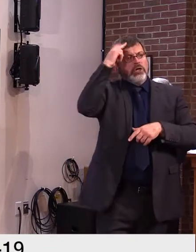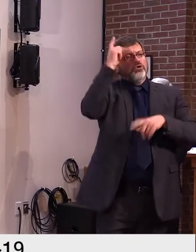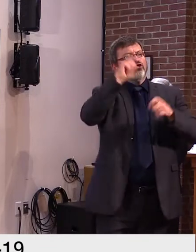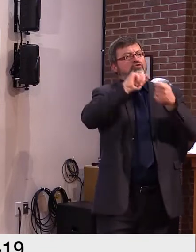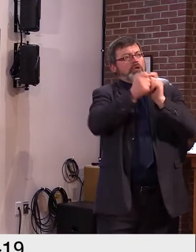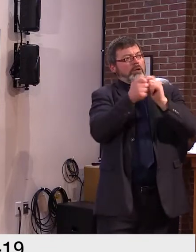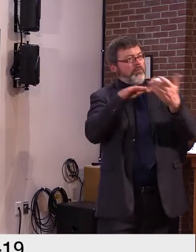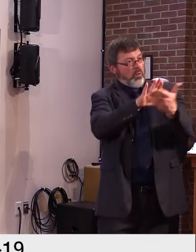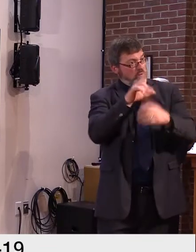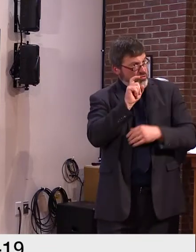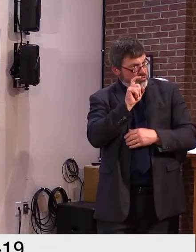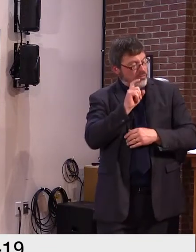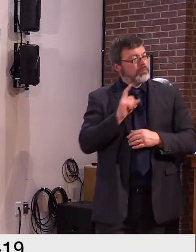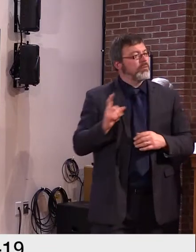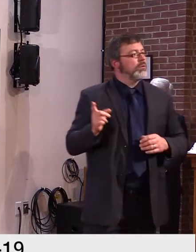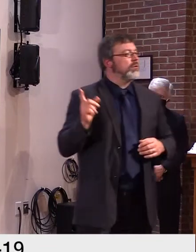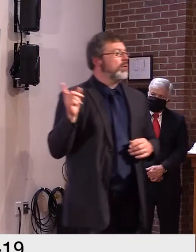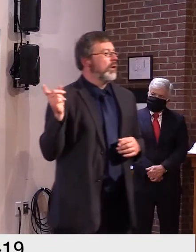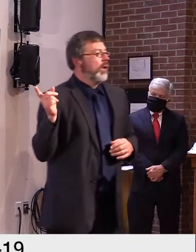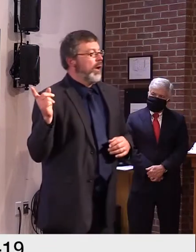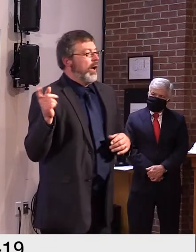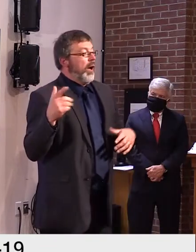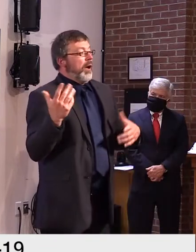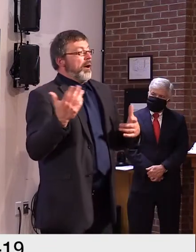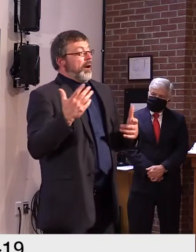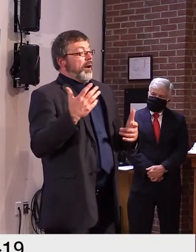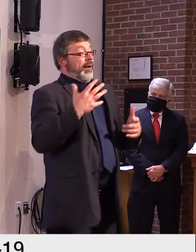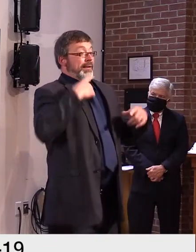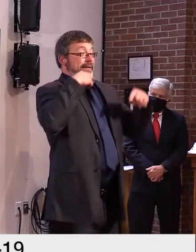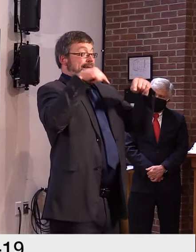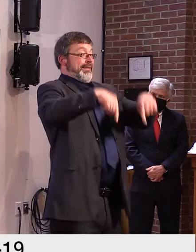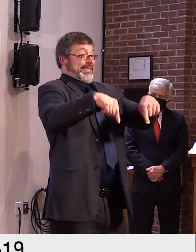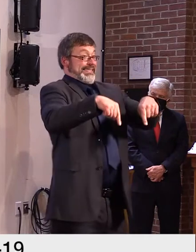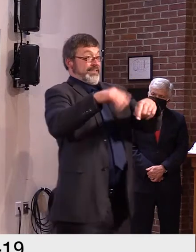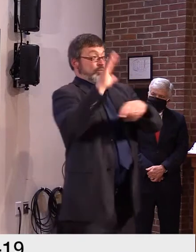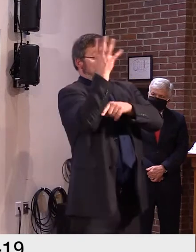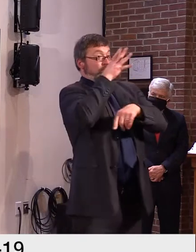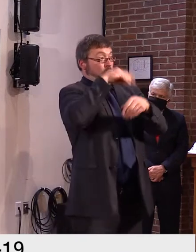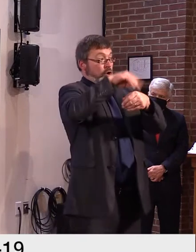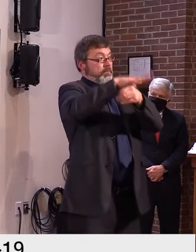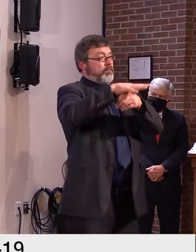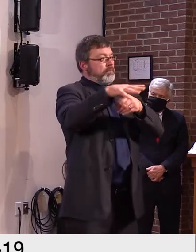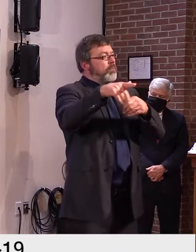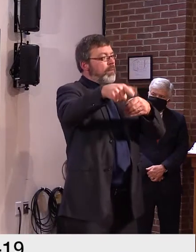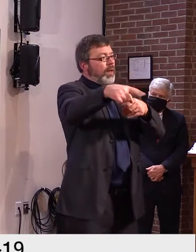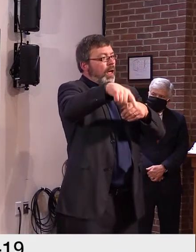this outbreak, you know, had a quarantine associated with it. So,